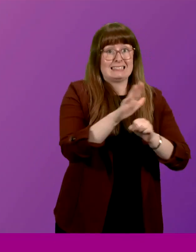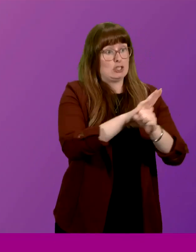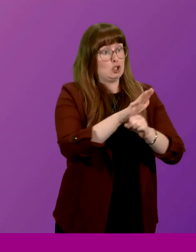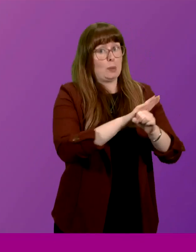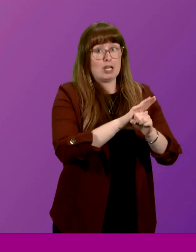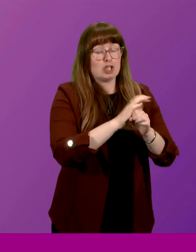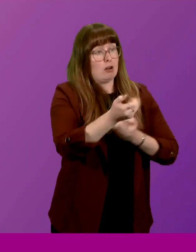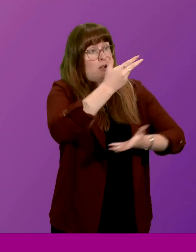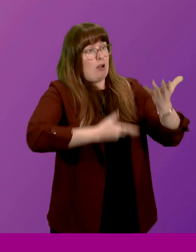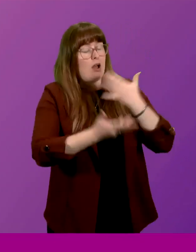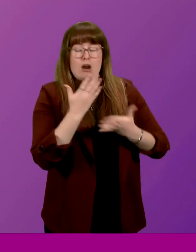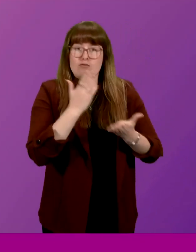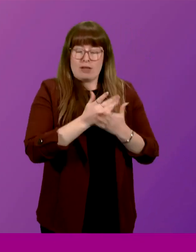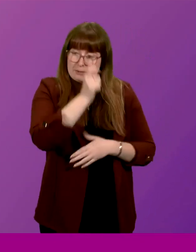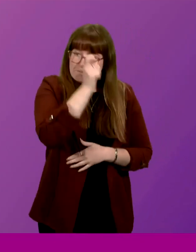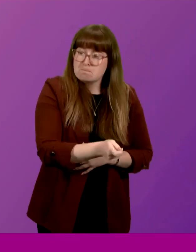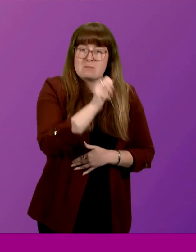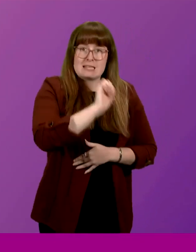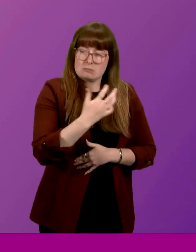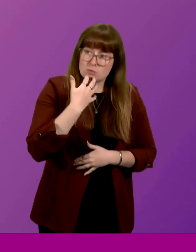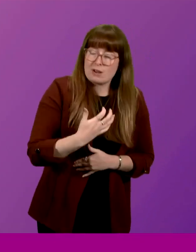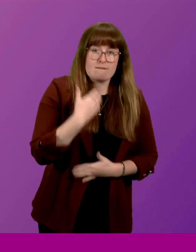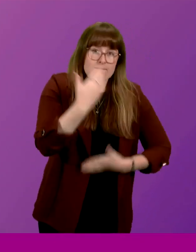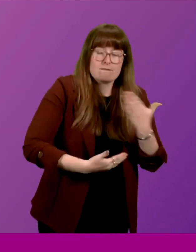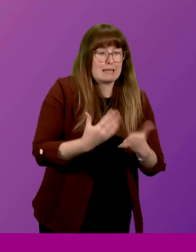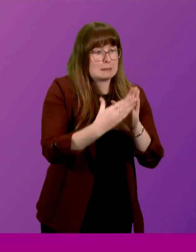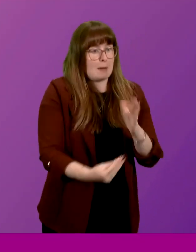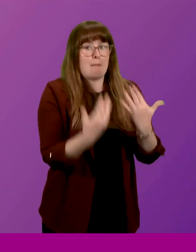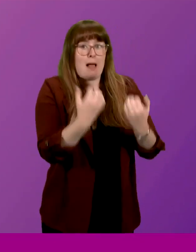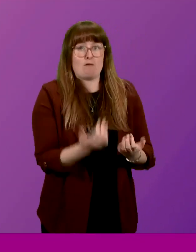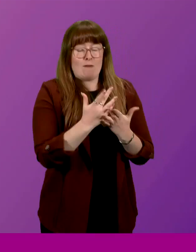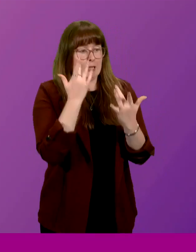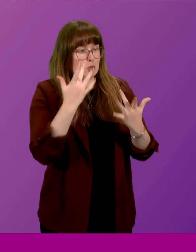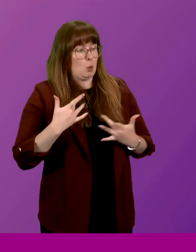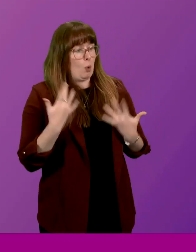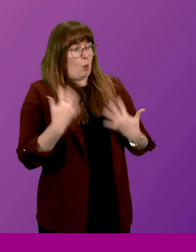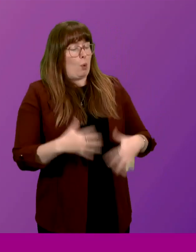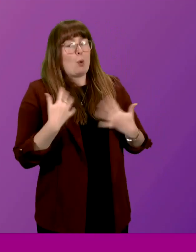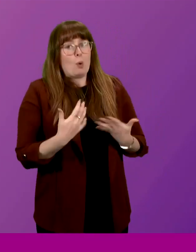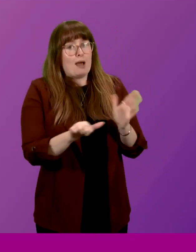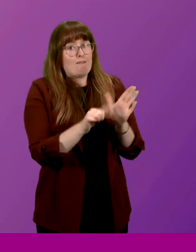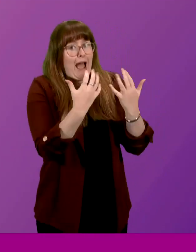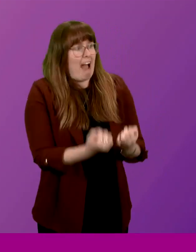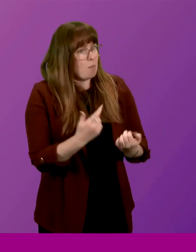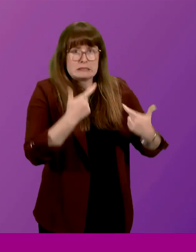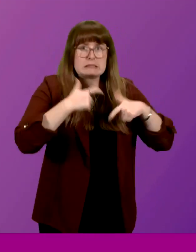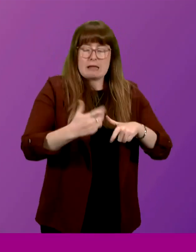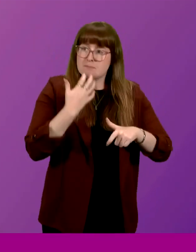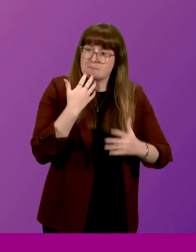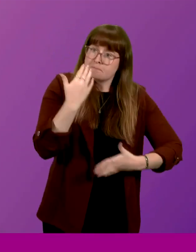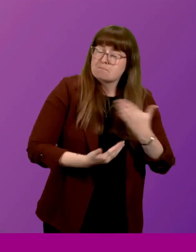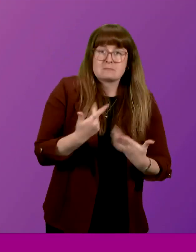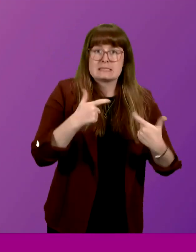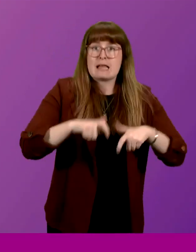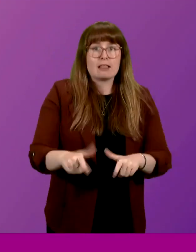to express my admiration to Sheriff Carmichael for the courageous example he sets to us all in the face of the challenges that he is